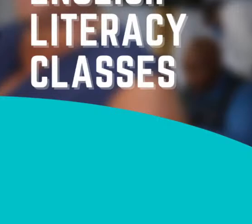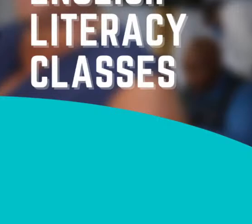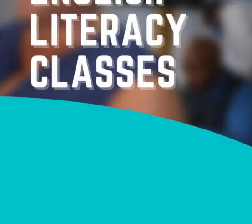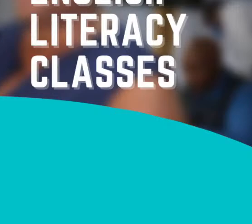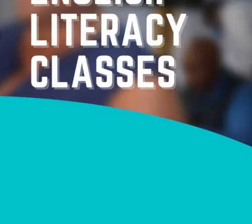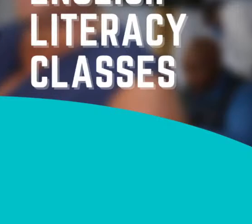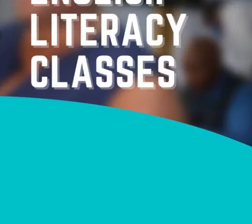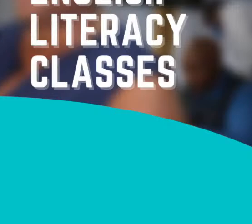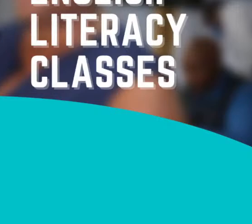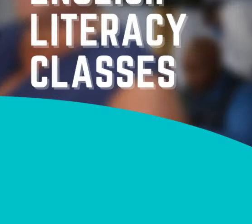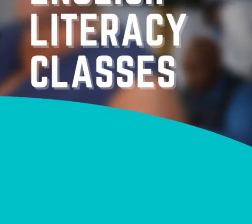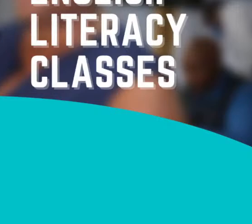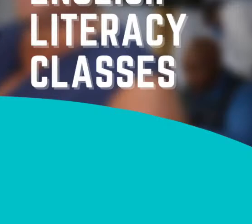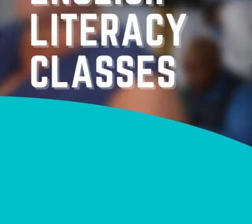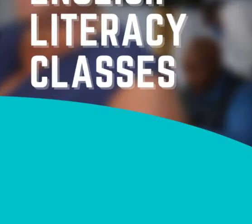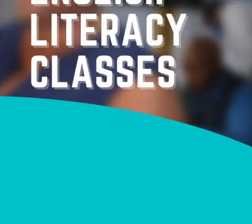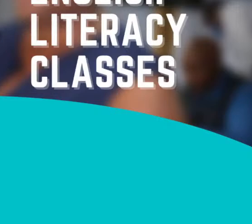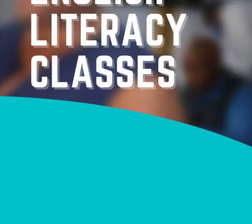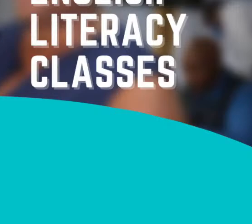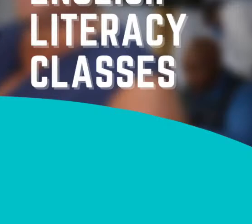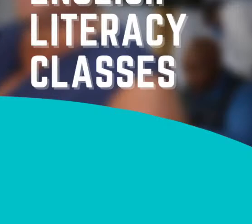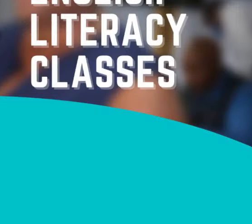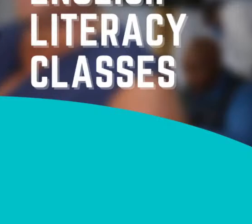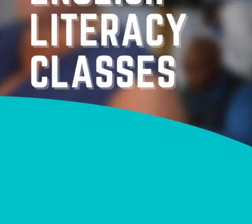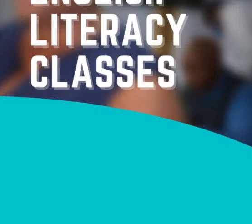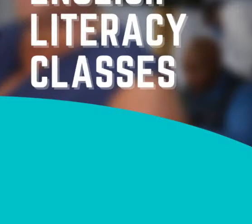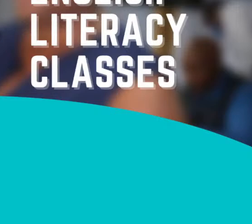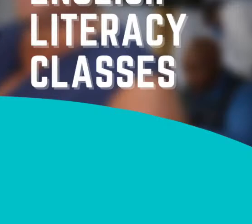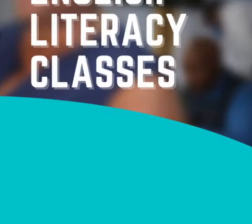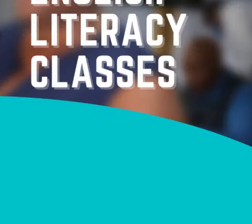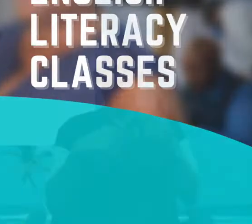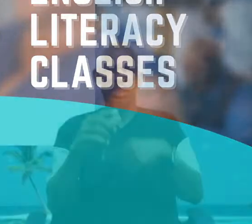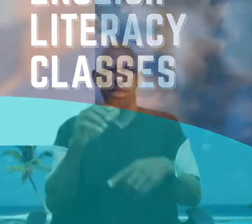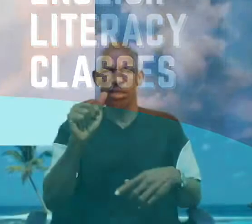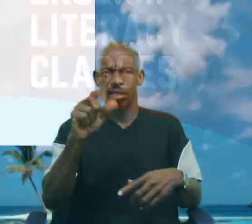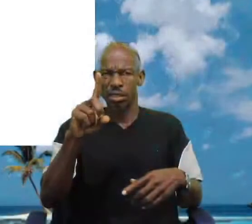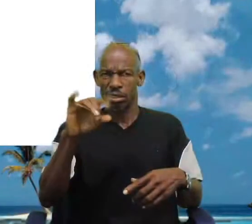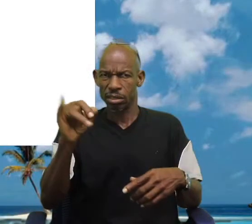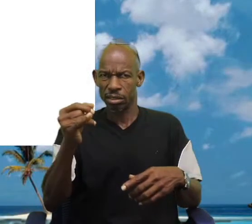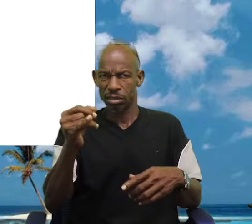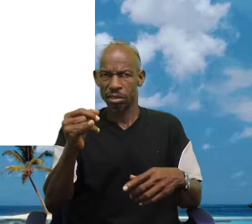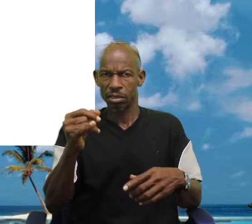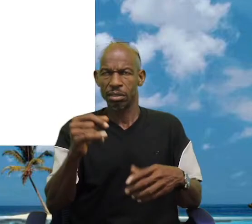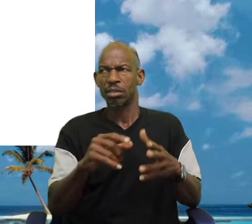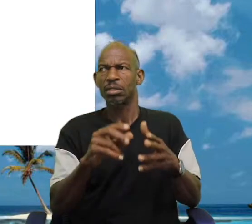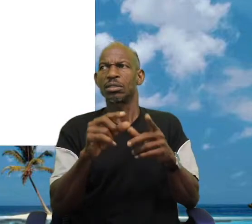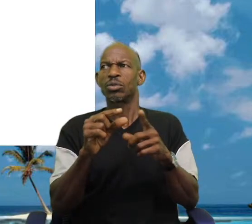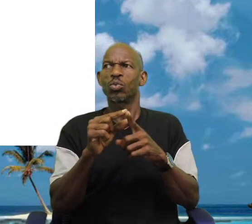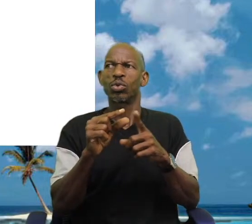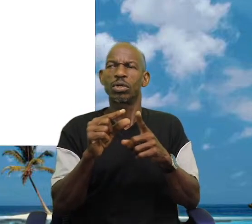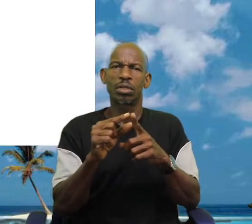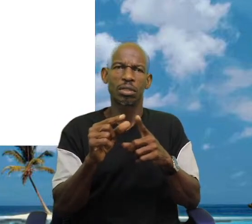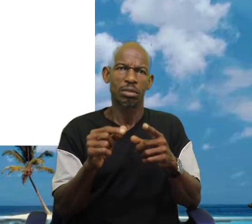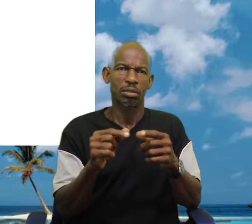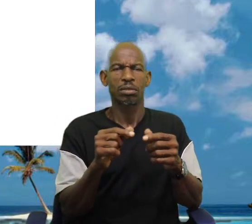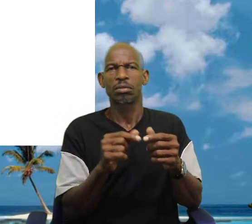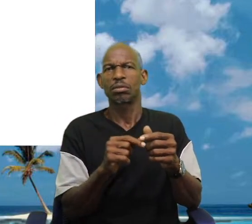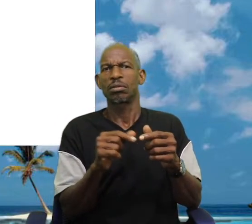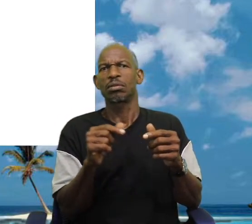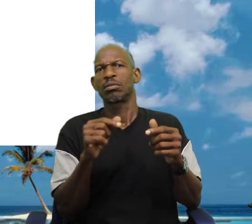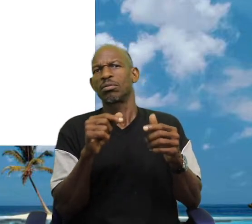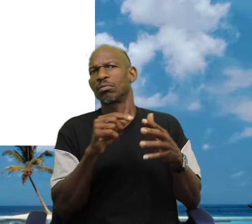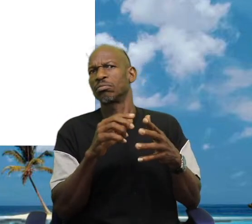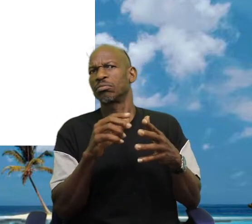nouns, verbs. These are functional words. So they have function based on what they do when we speak